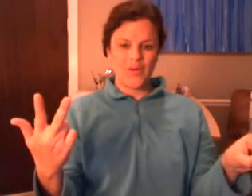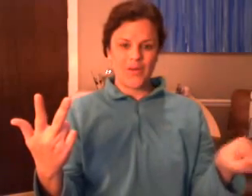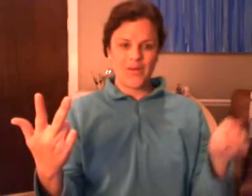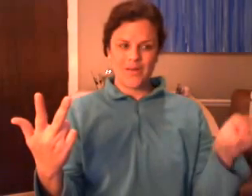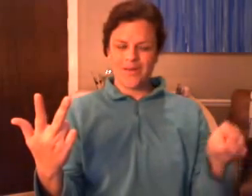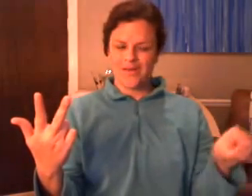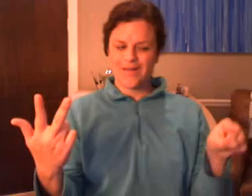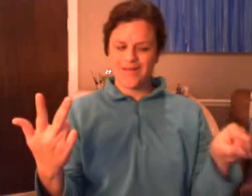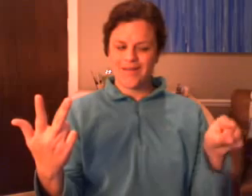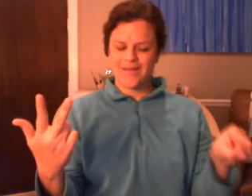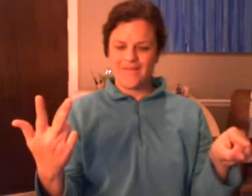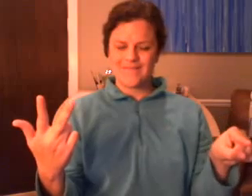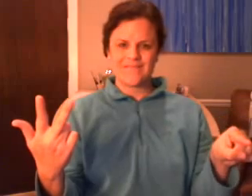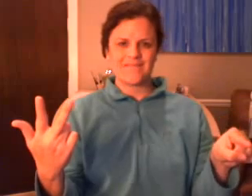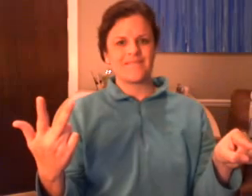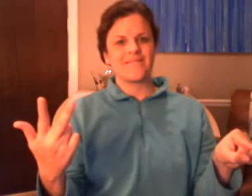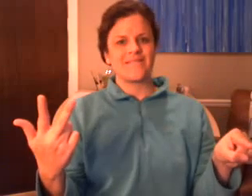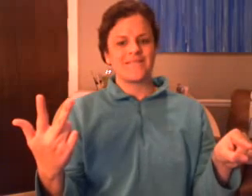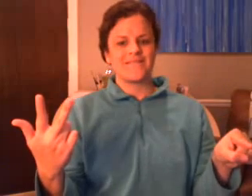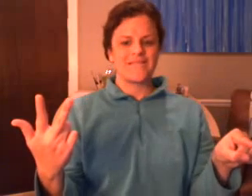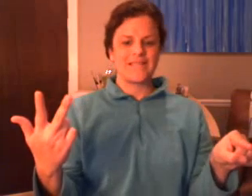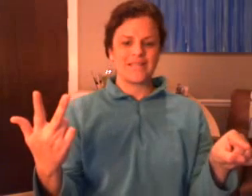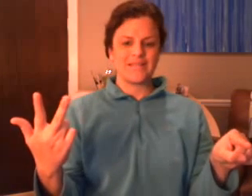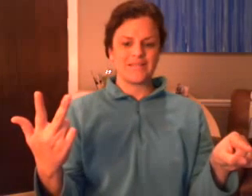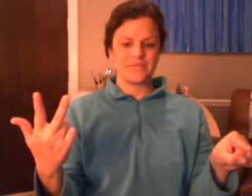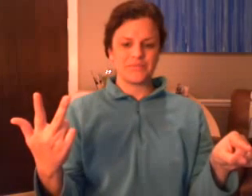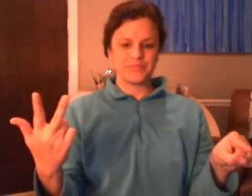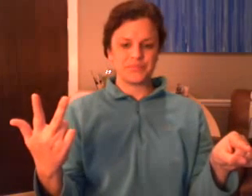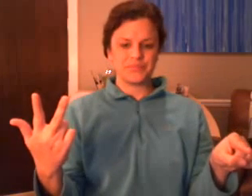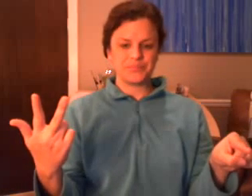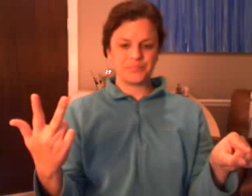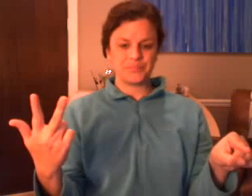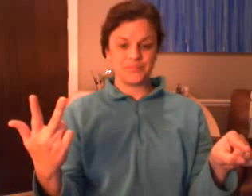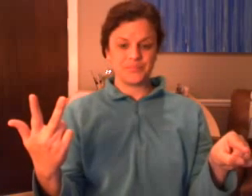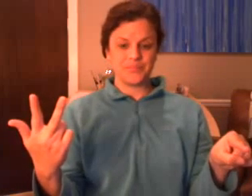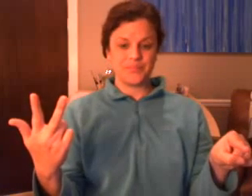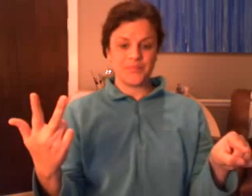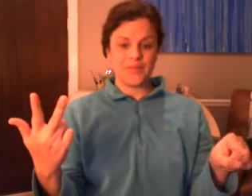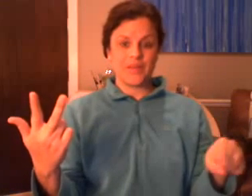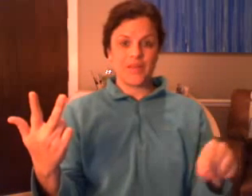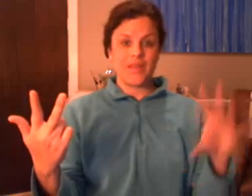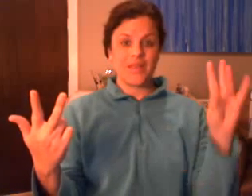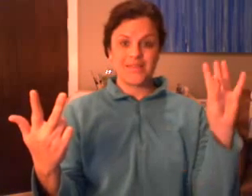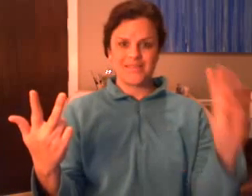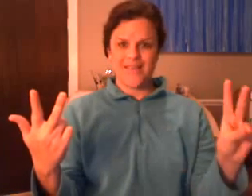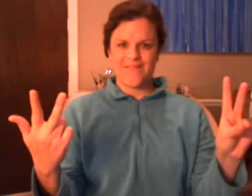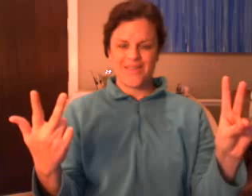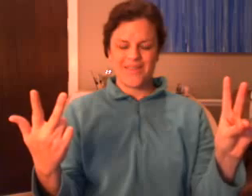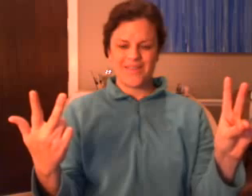4. Notice all we did was just increase it by 1, by 2, by 3, by 4, and then we ended up at 7. And that was our